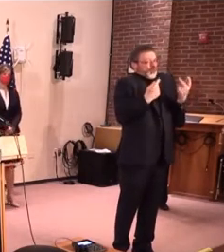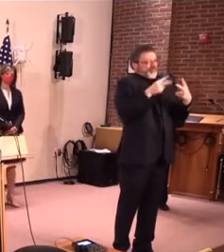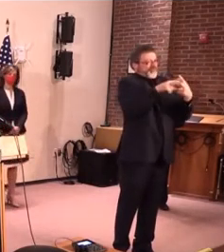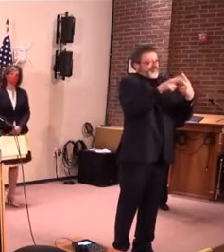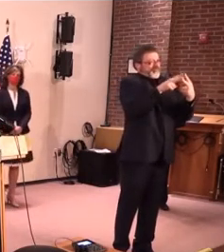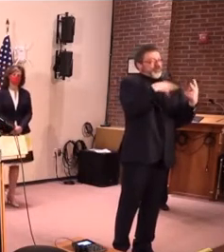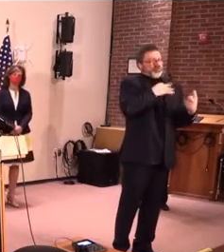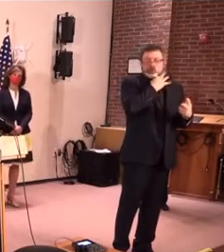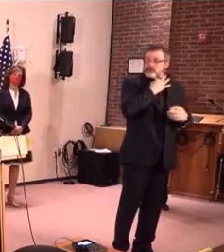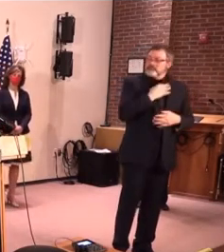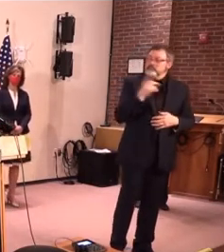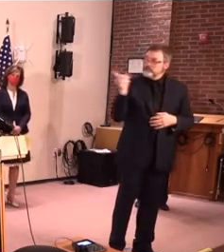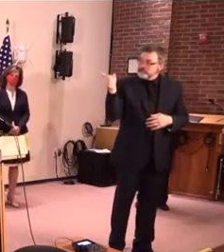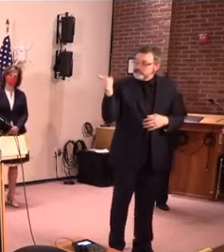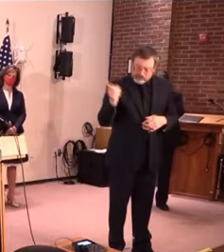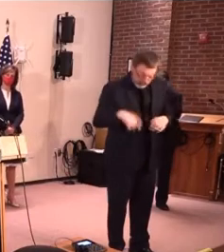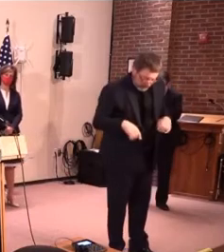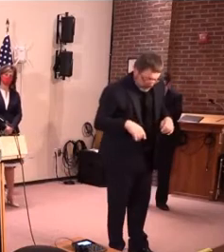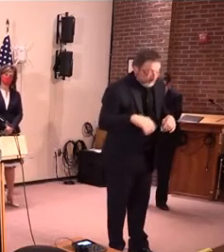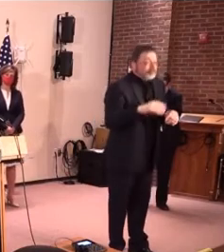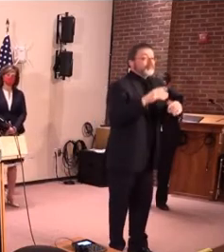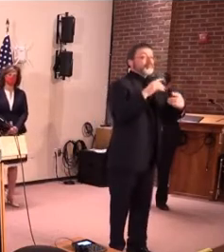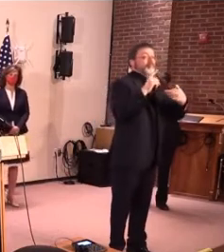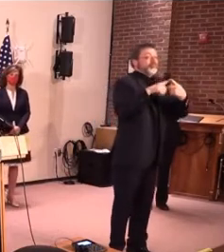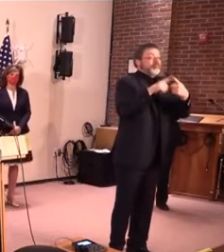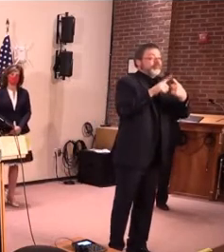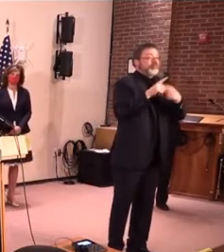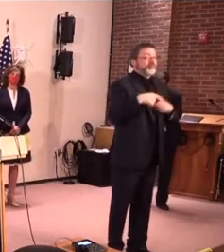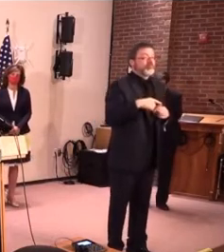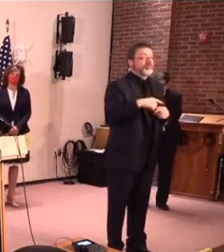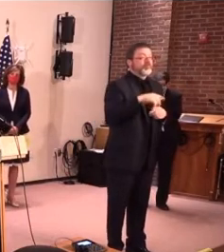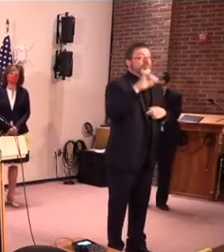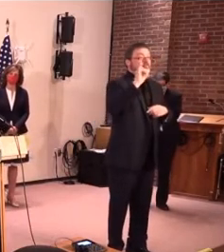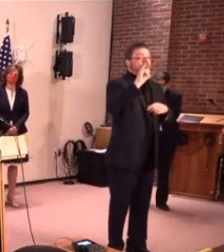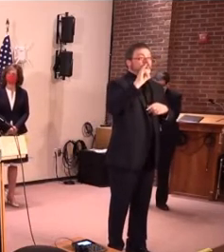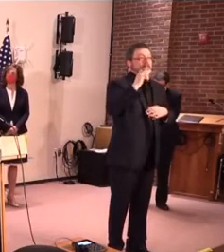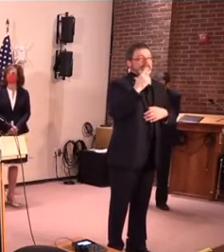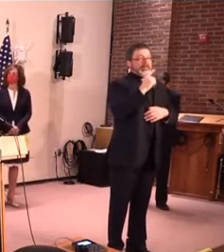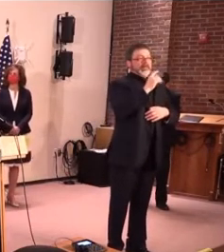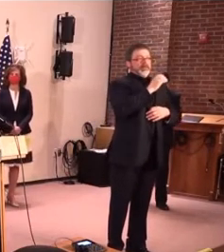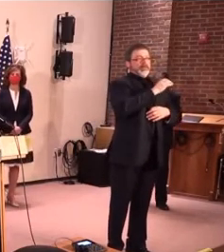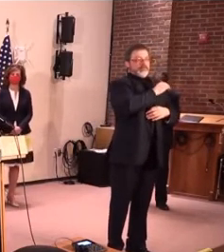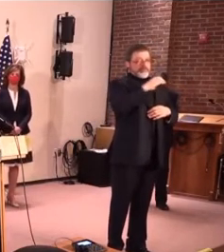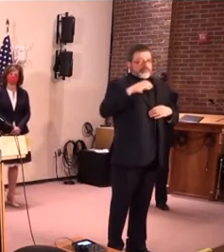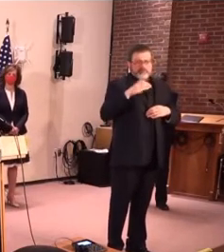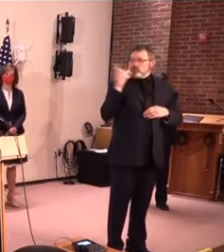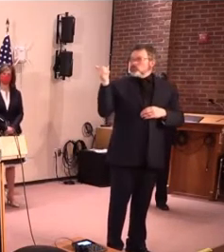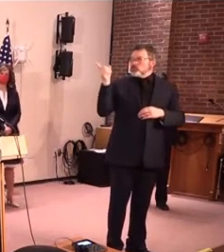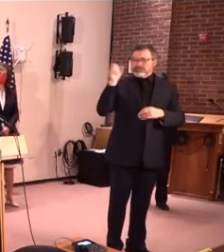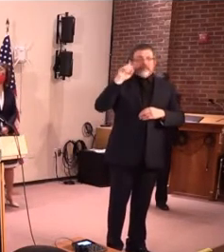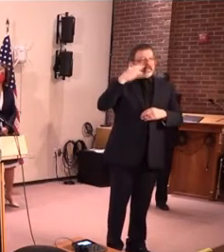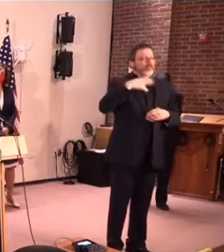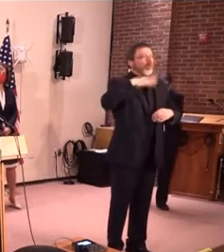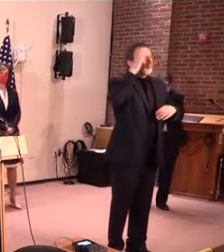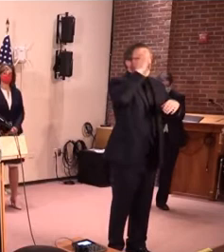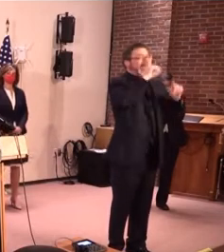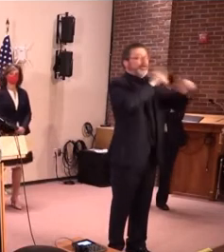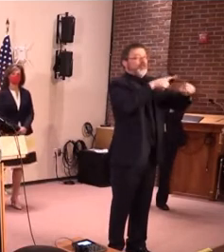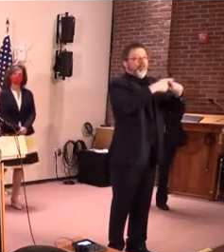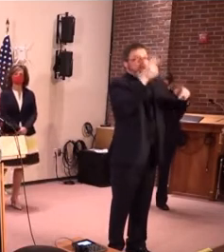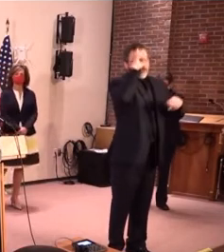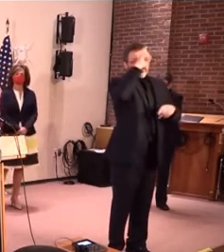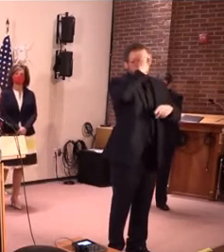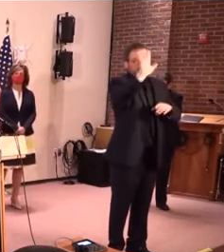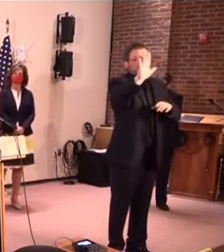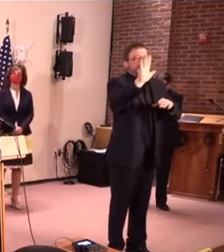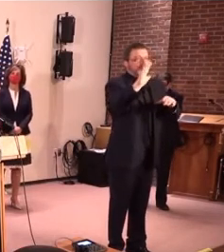the part about the hospitals and opening them back up. We've done a lot of that, taking the elective surgeries, allowing